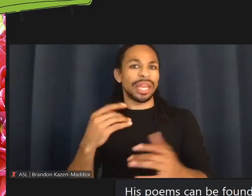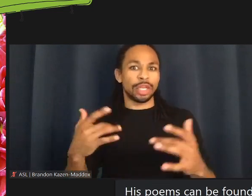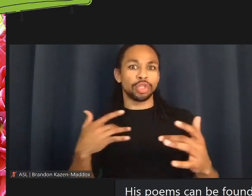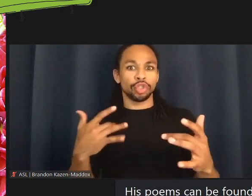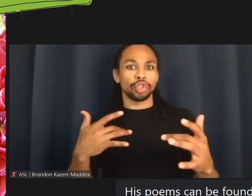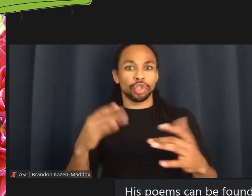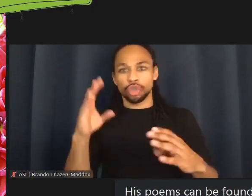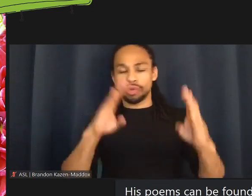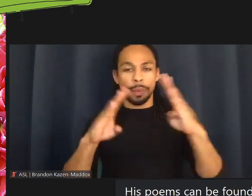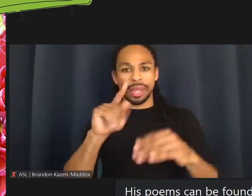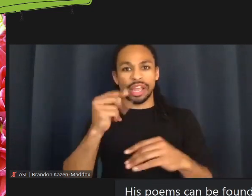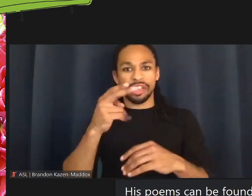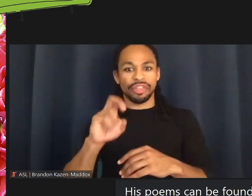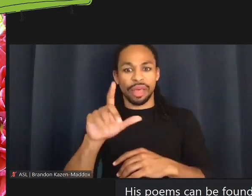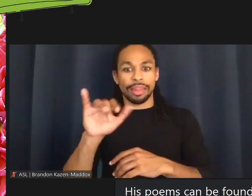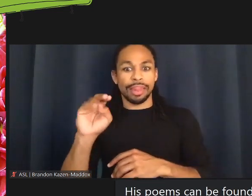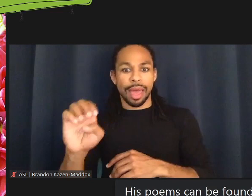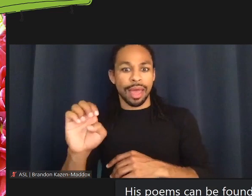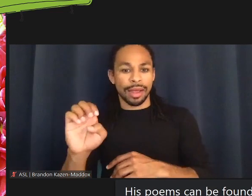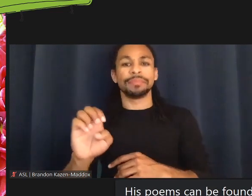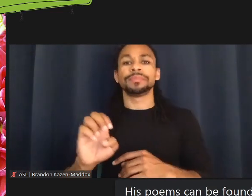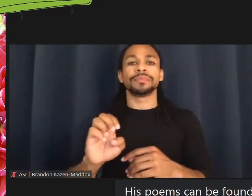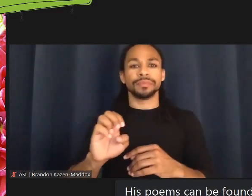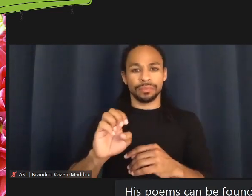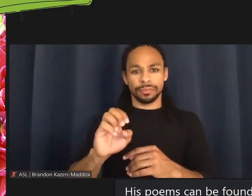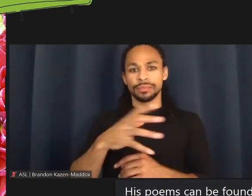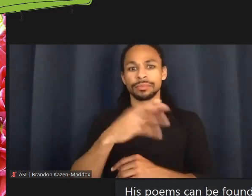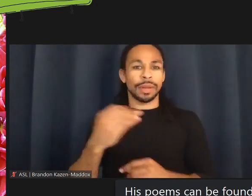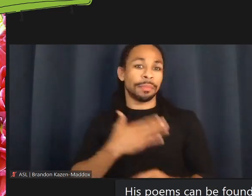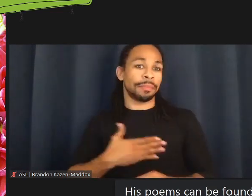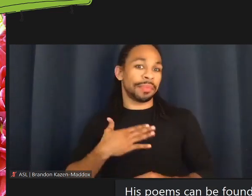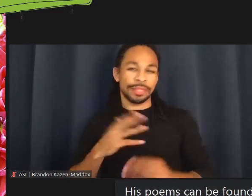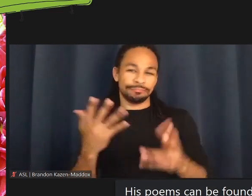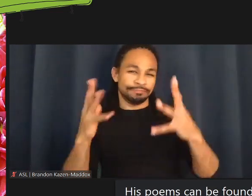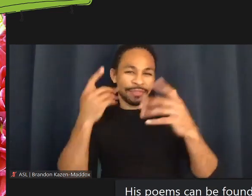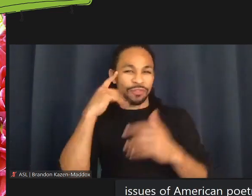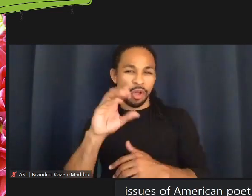and Genderqueer Poetry and Poetics. Please give it up for Oliver.